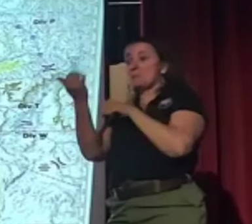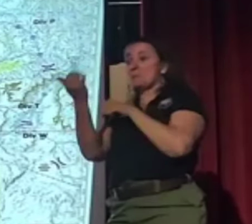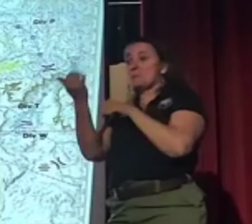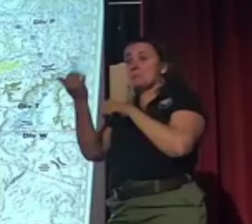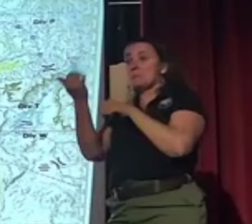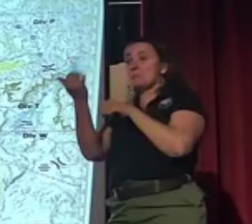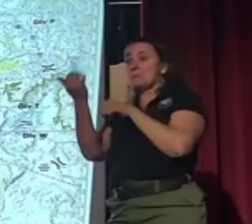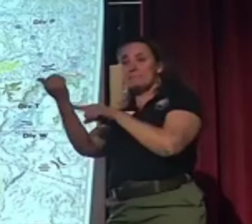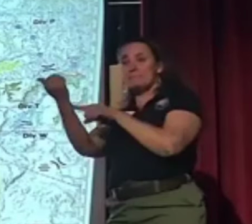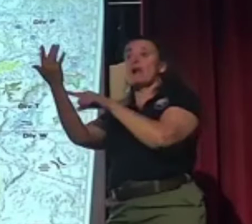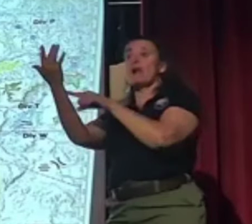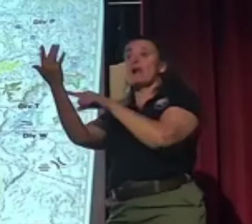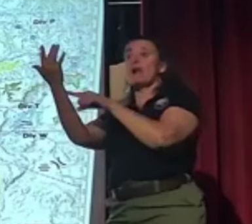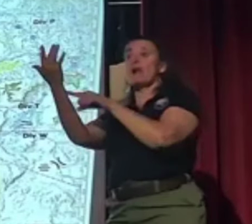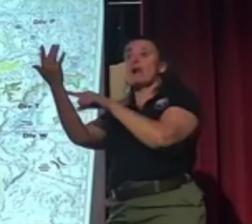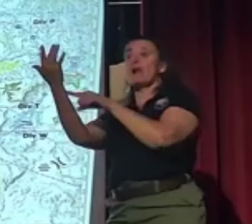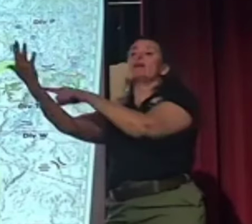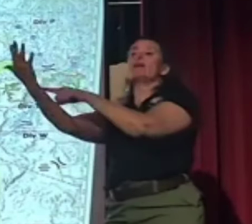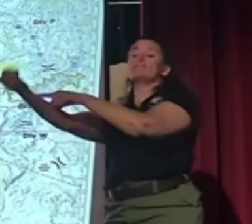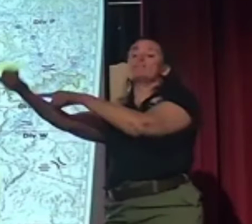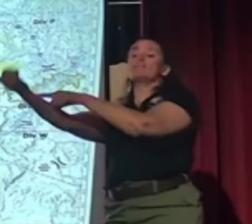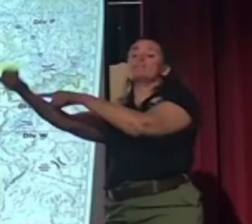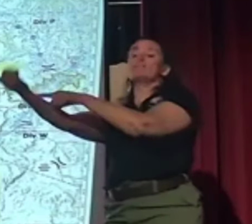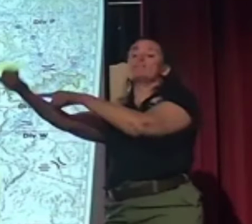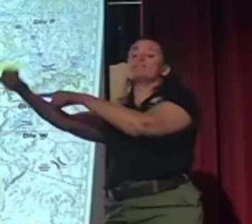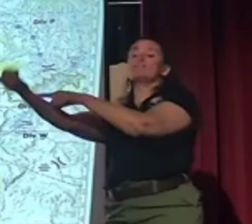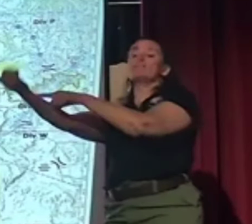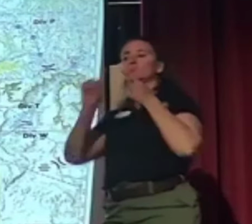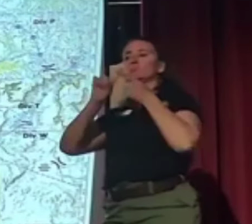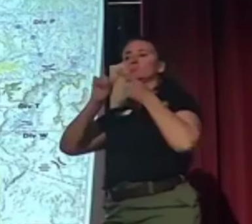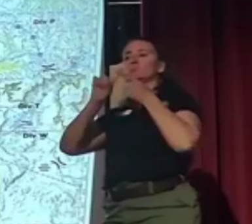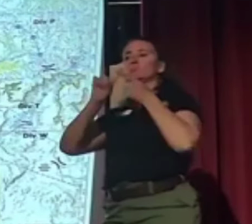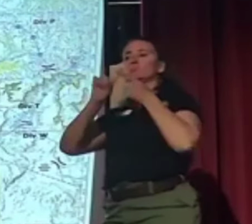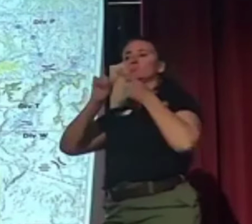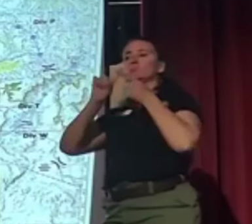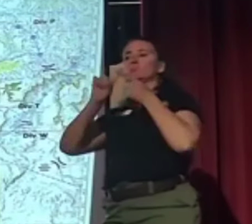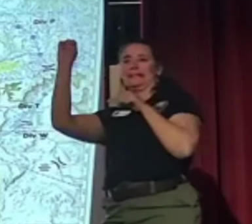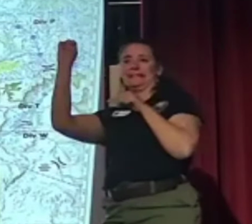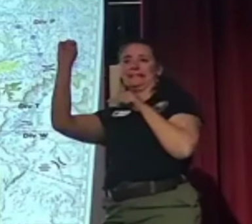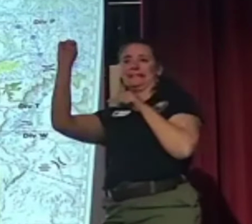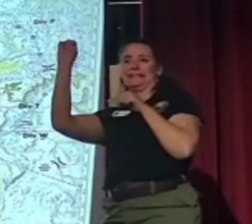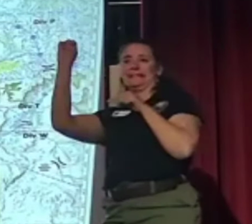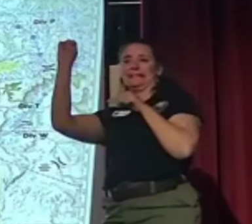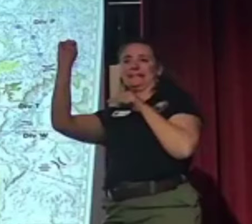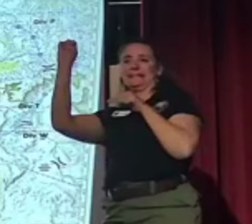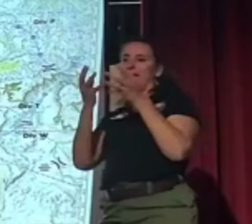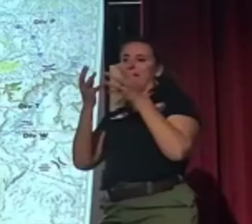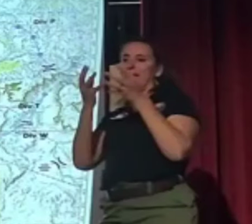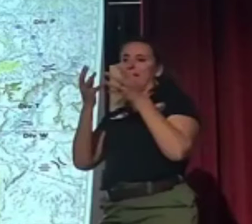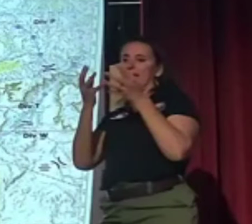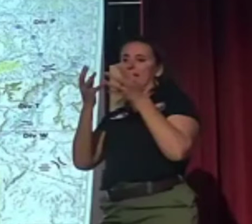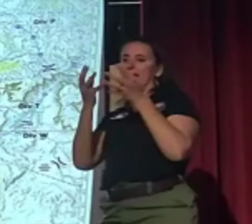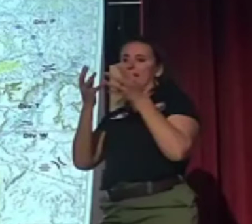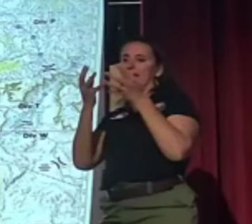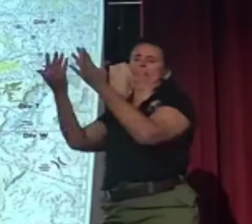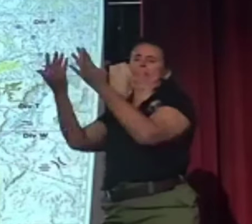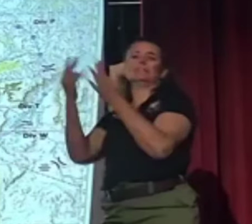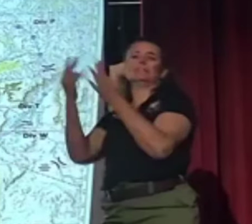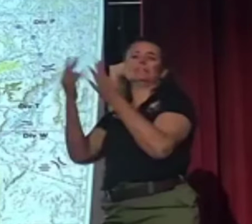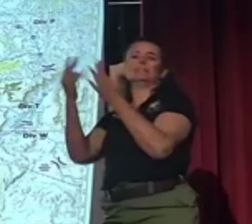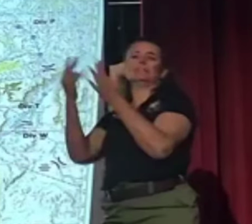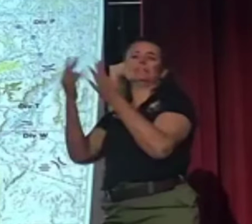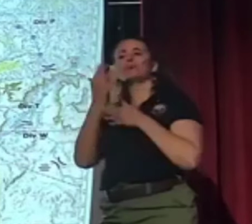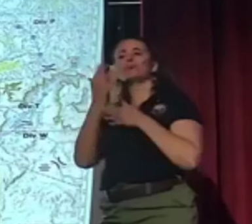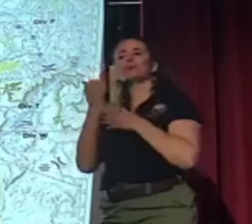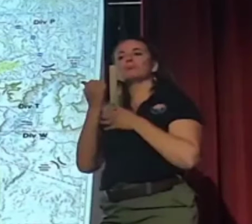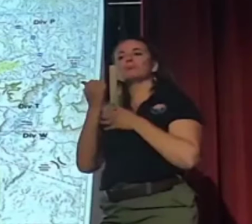of Fossil Creek and advance to the north and east. It's not advancing fast at this time, and so it's pulsing